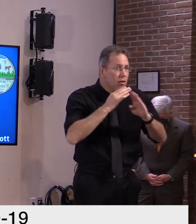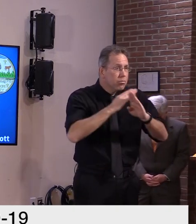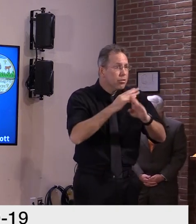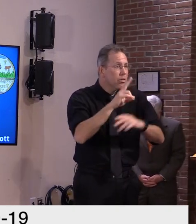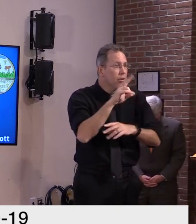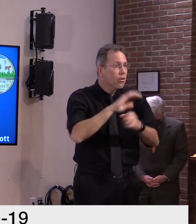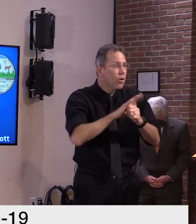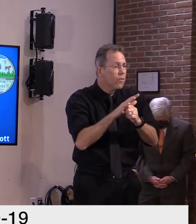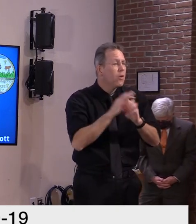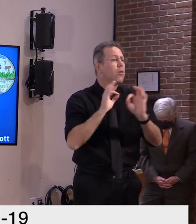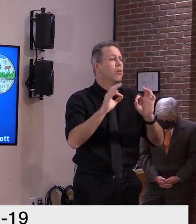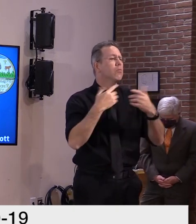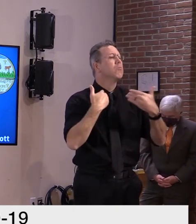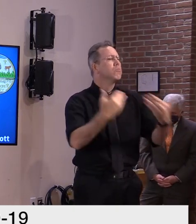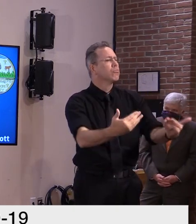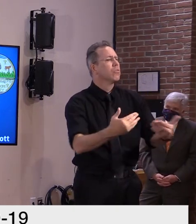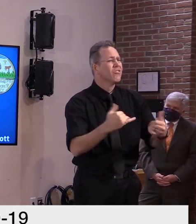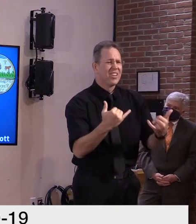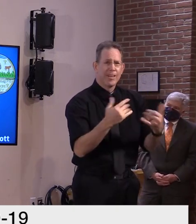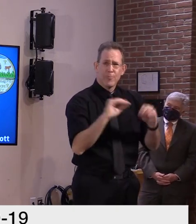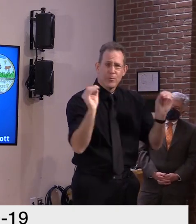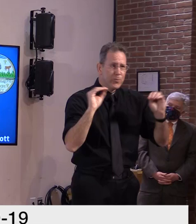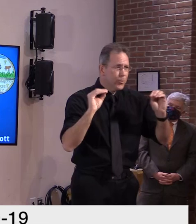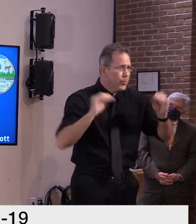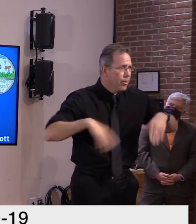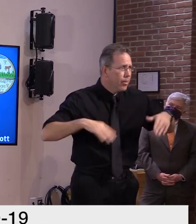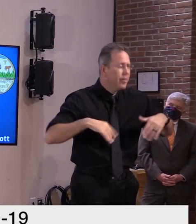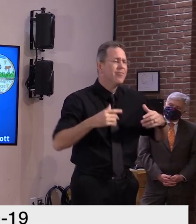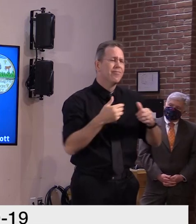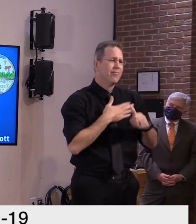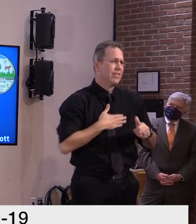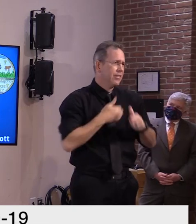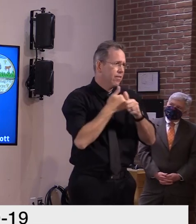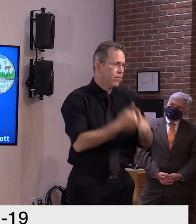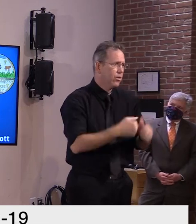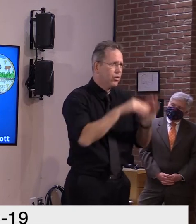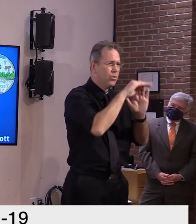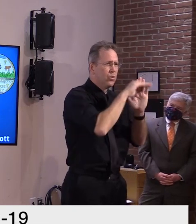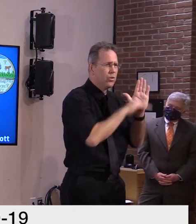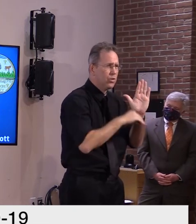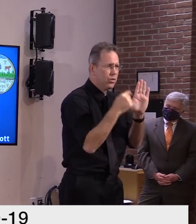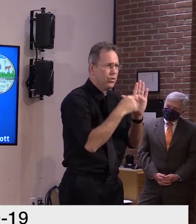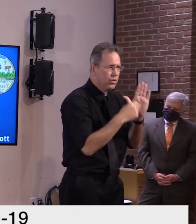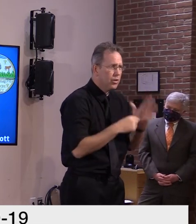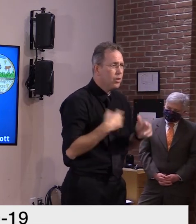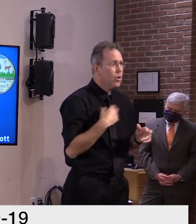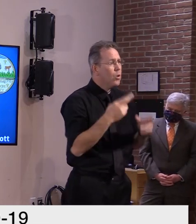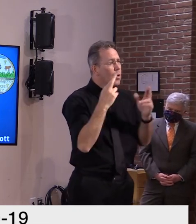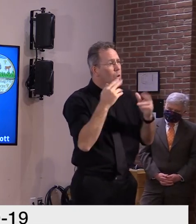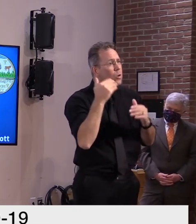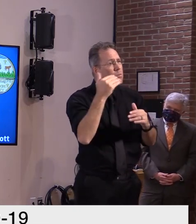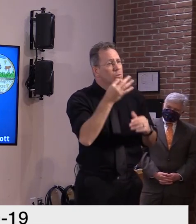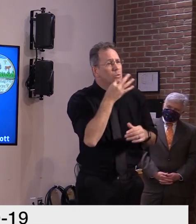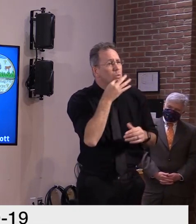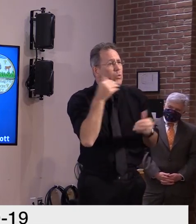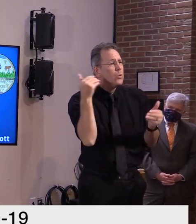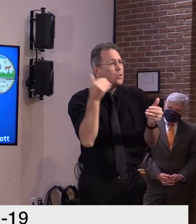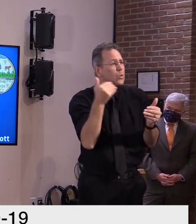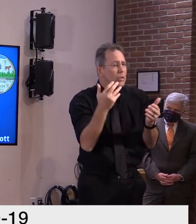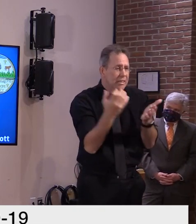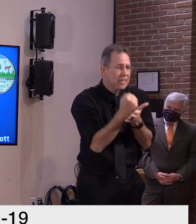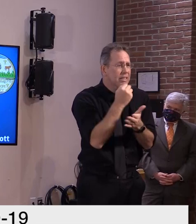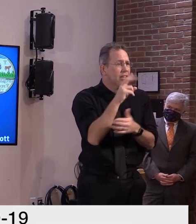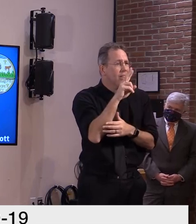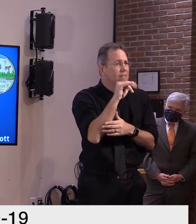vaccines that are safe and effective approved, getting them into the state, starting to have uptake by the population. But while